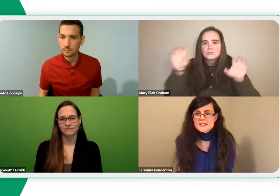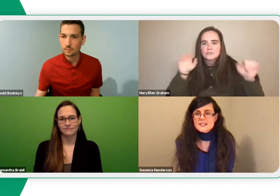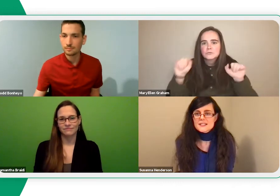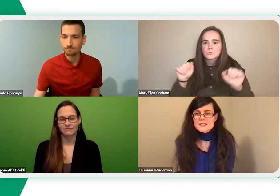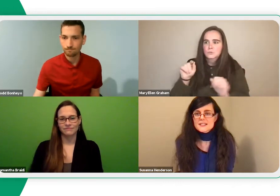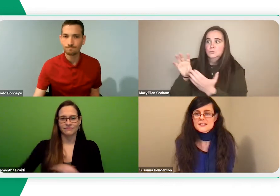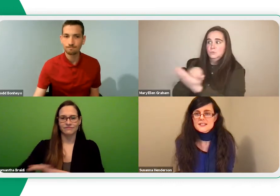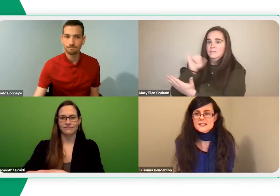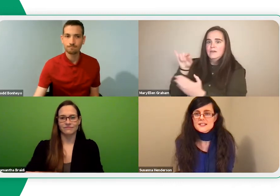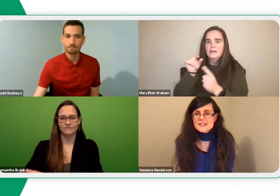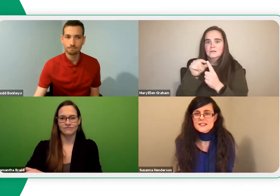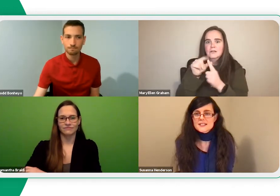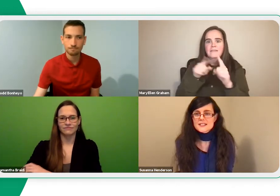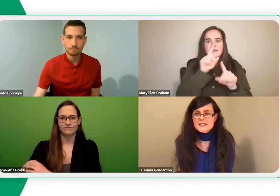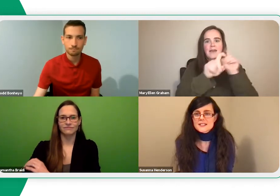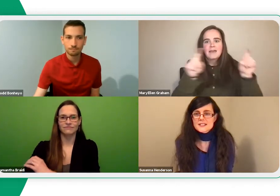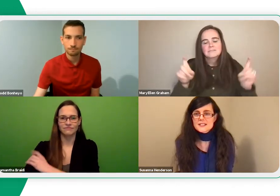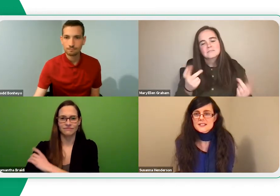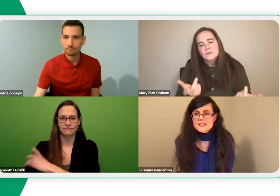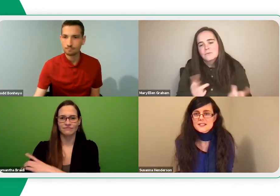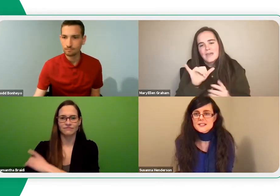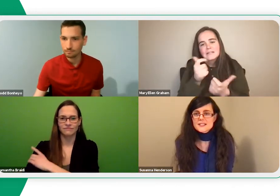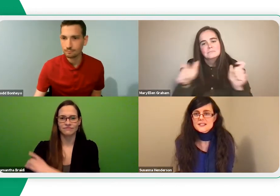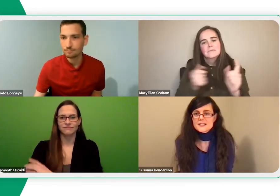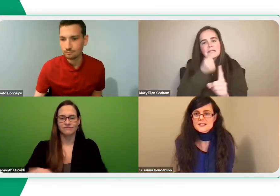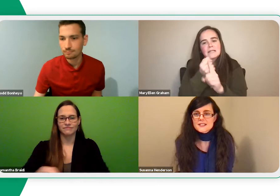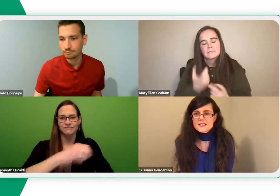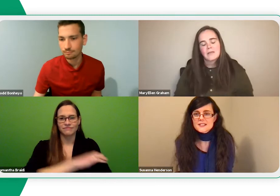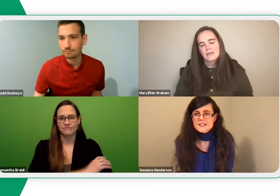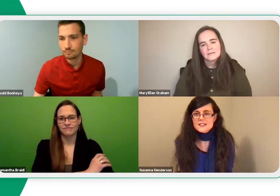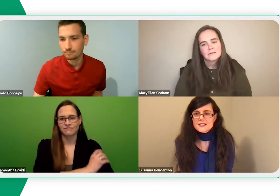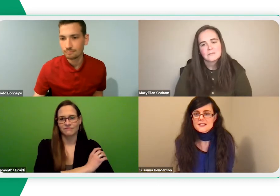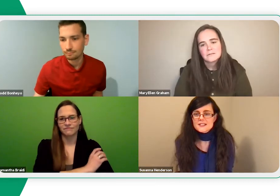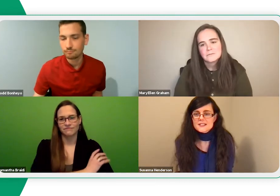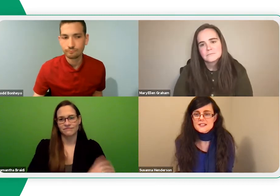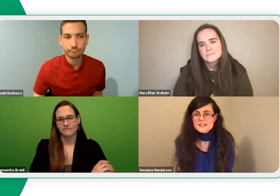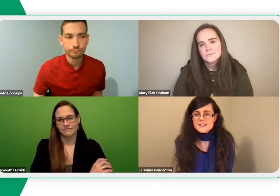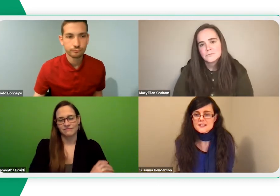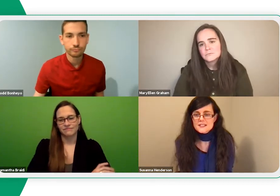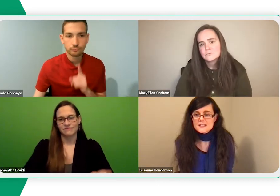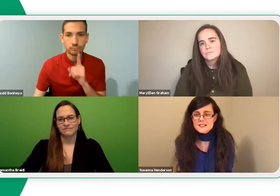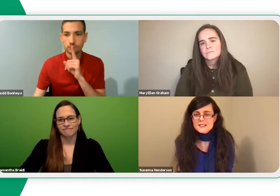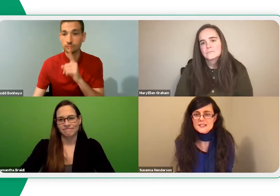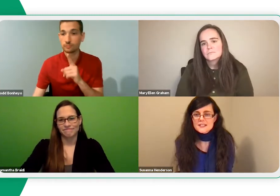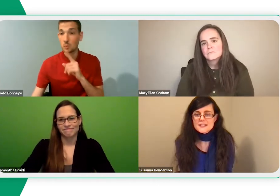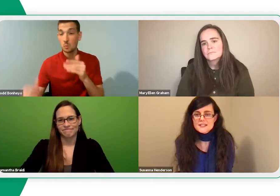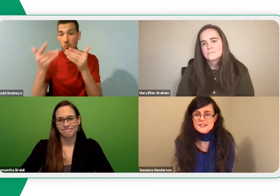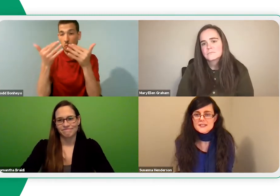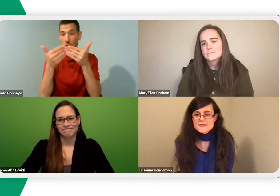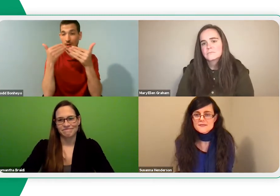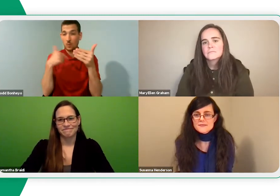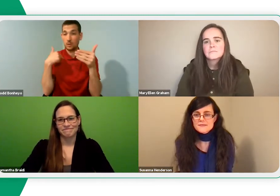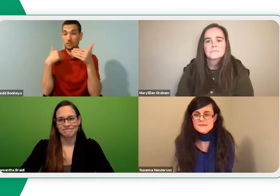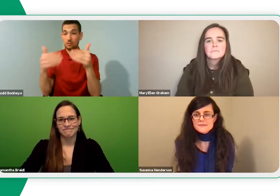develop or garner some understanding about it. And so because we lack that incidental learning, we lack that superficial knowledge. And I think that's a big impact.